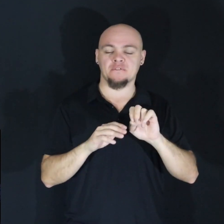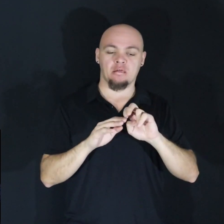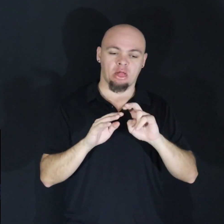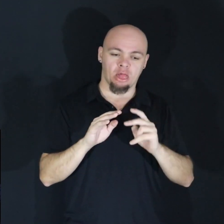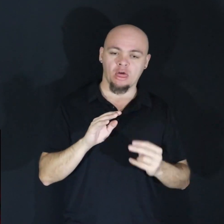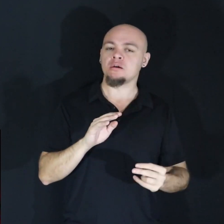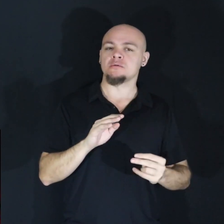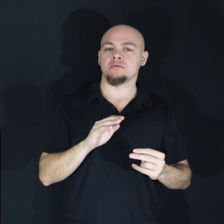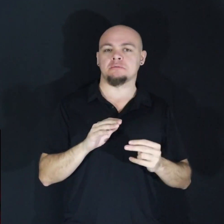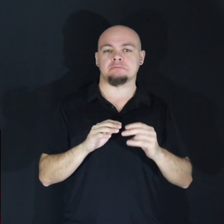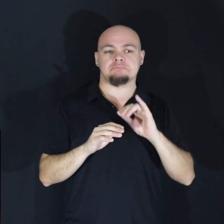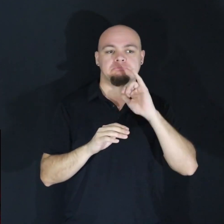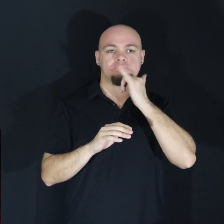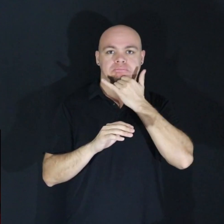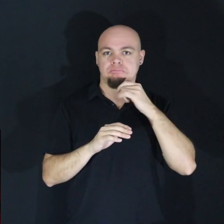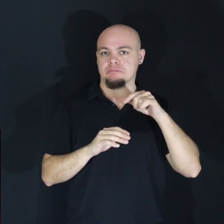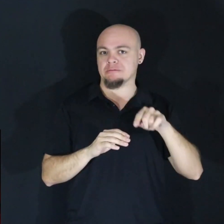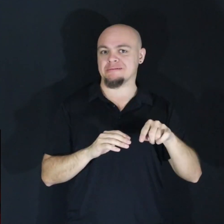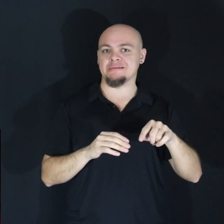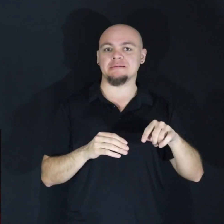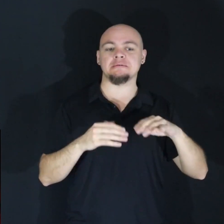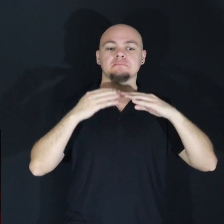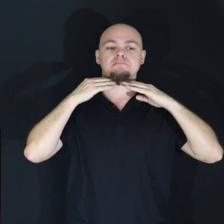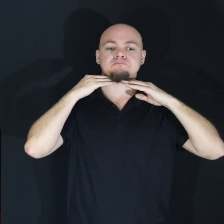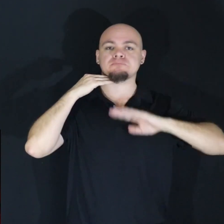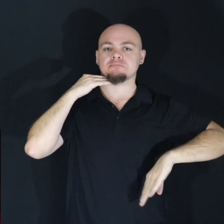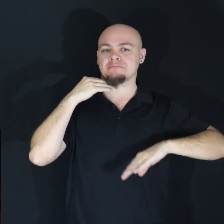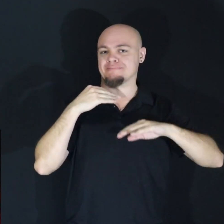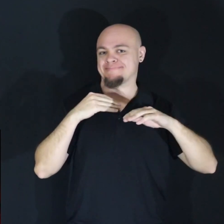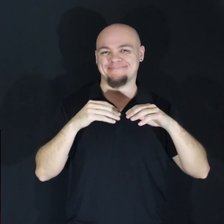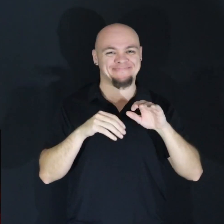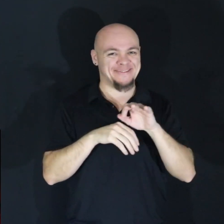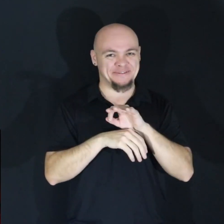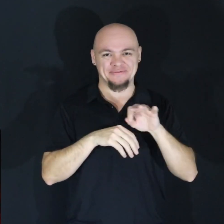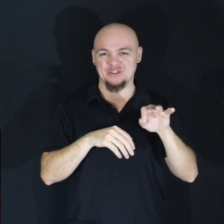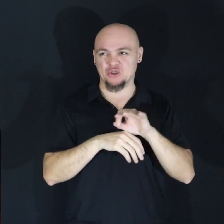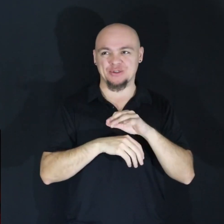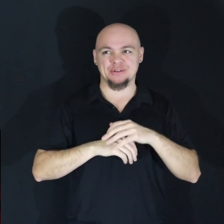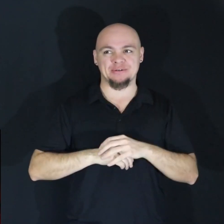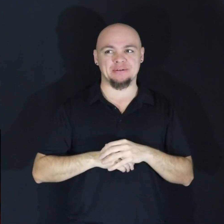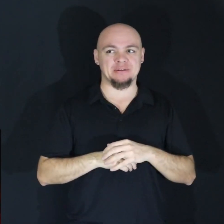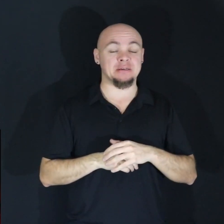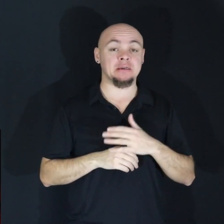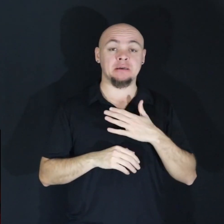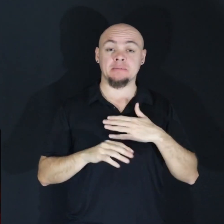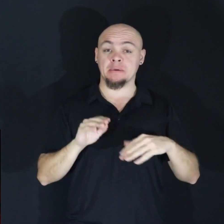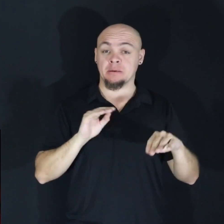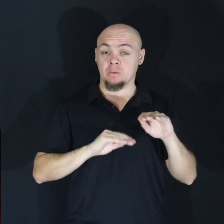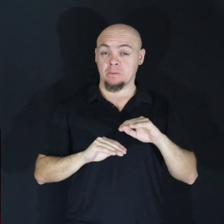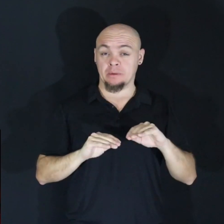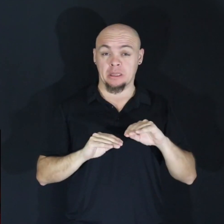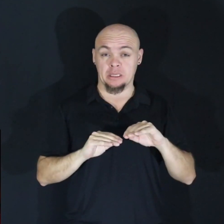weeks away from turning 21. I'd lost more than just my mobility.